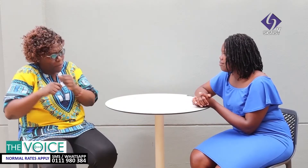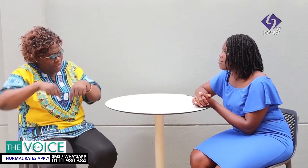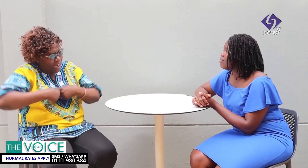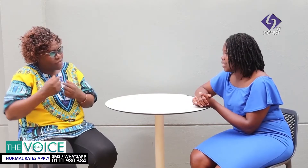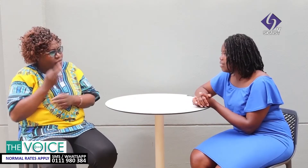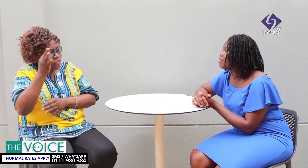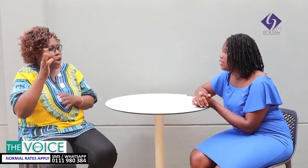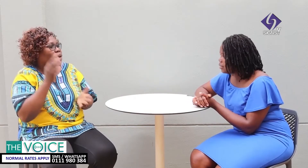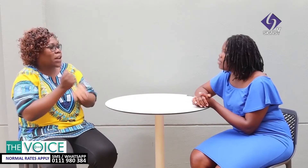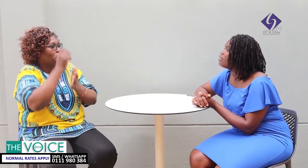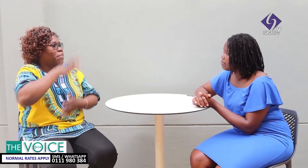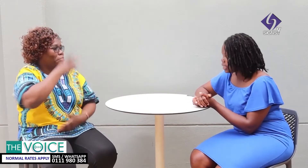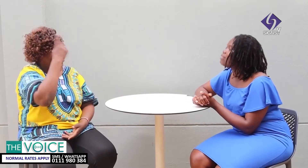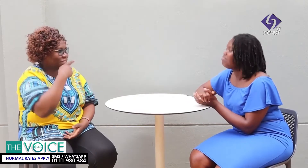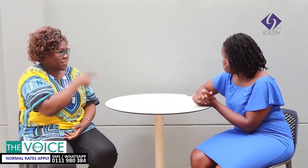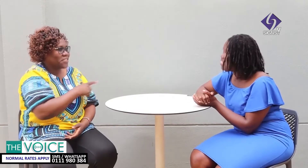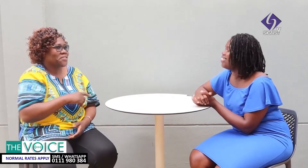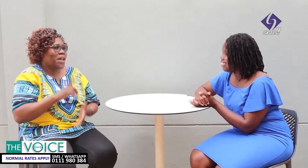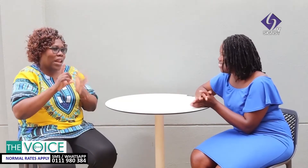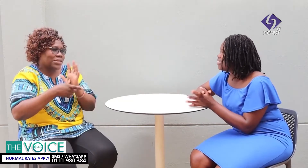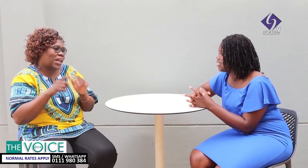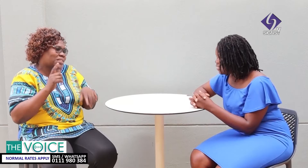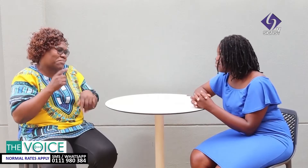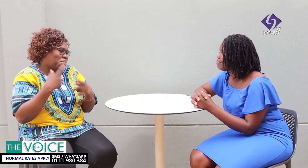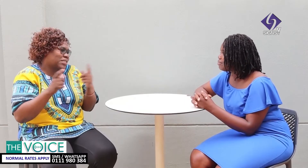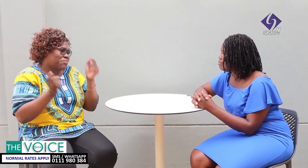you for the question. And before I thought that